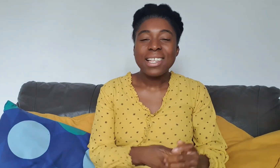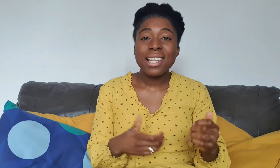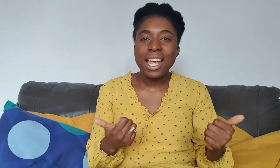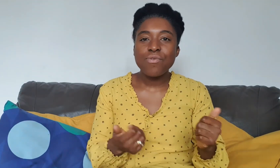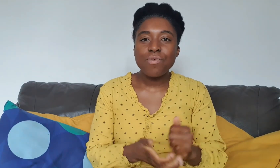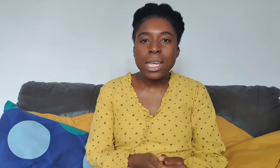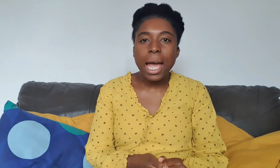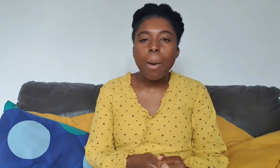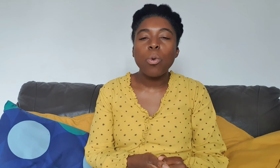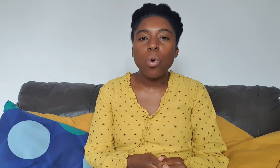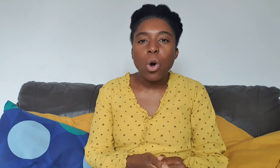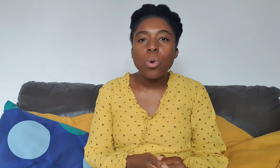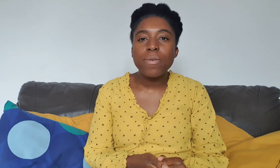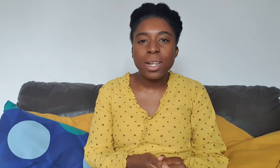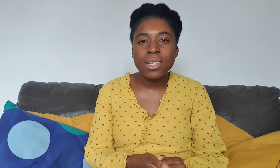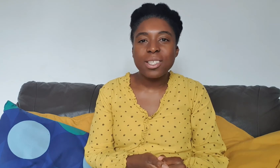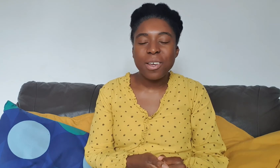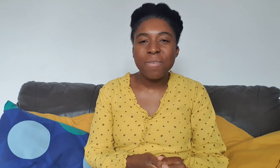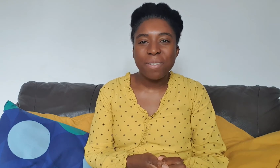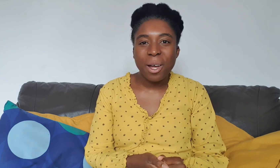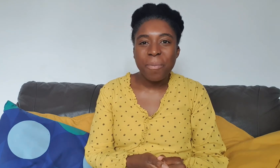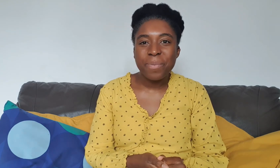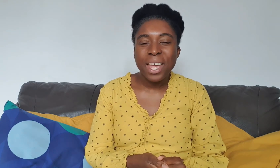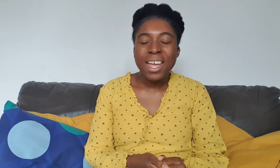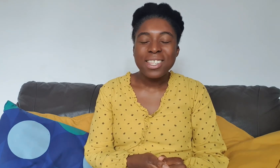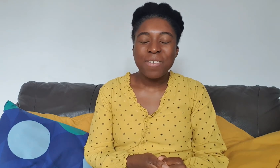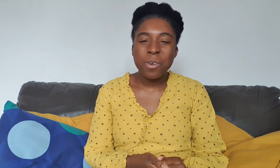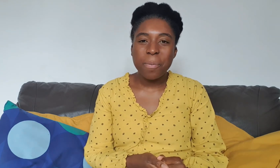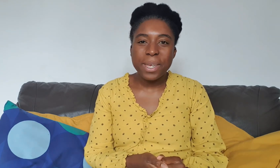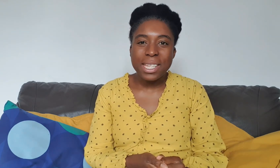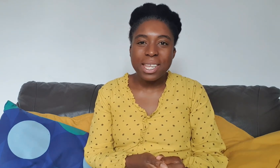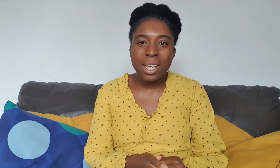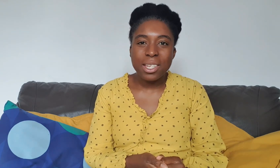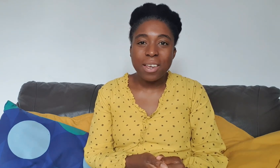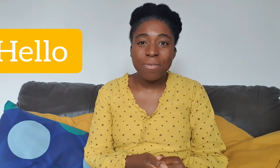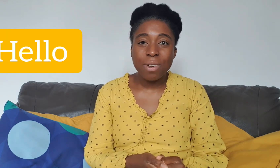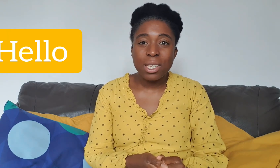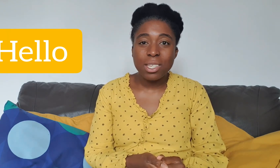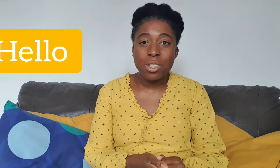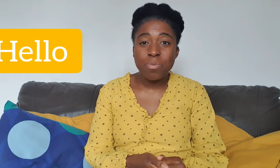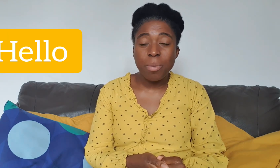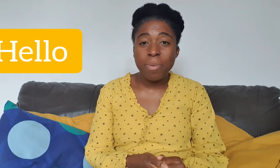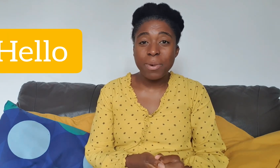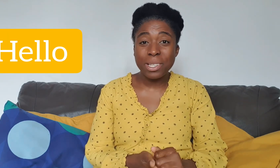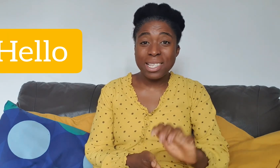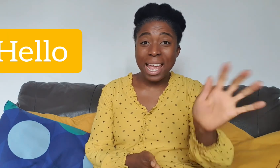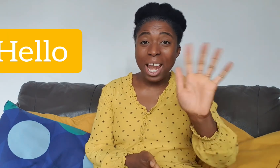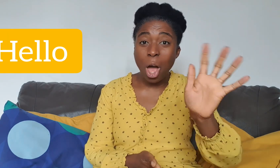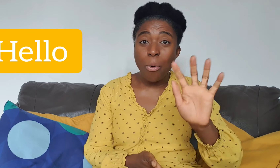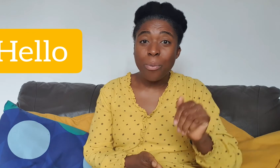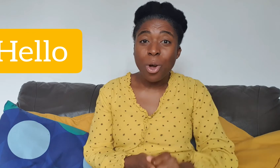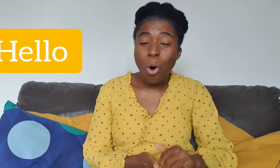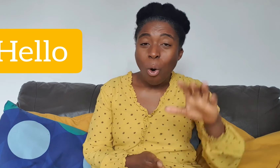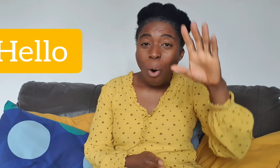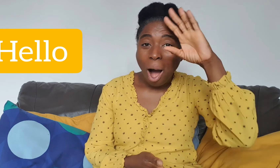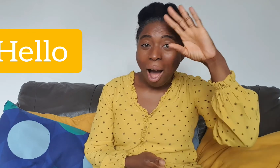let's recap what we've learned so far. So if you're meeting a deaf friend, you probably want to say hello or hi.